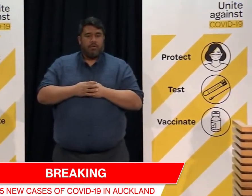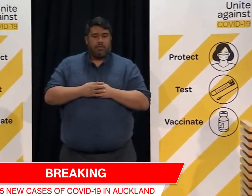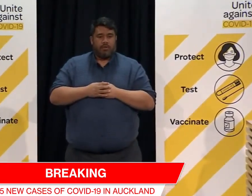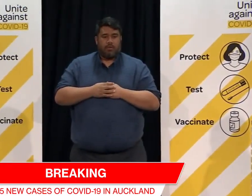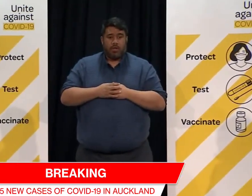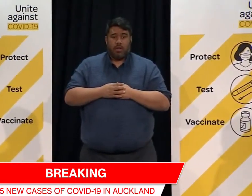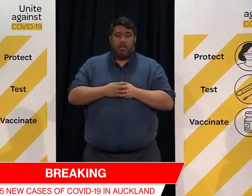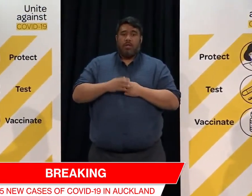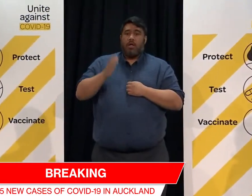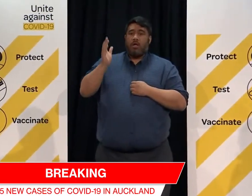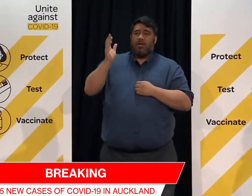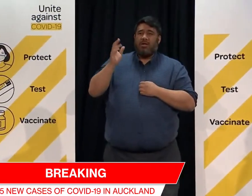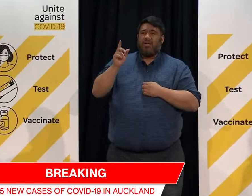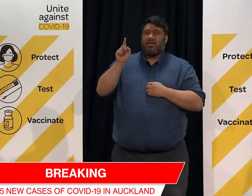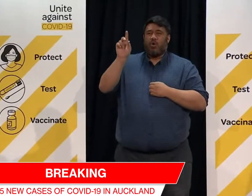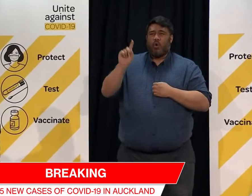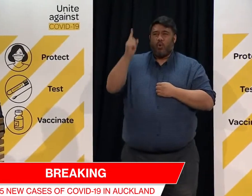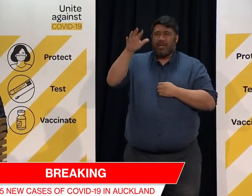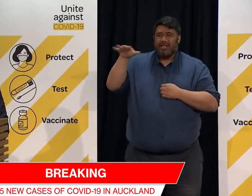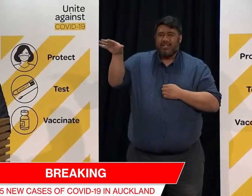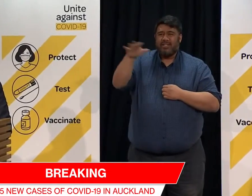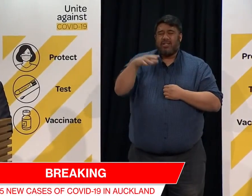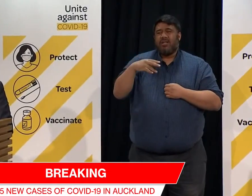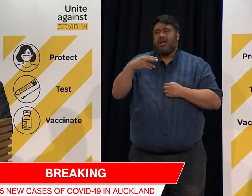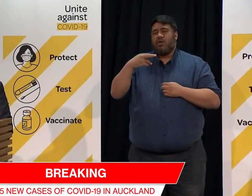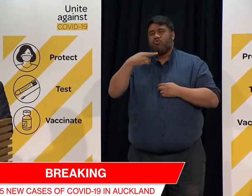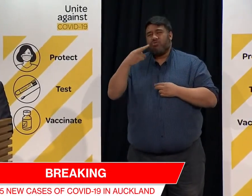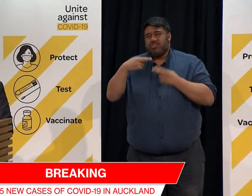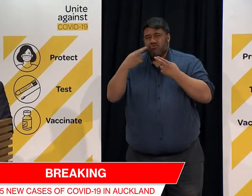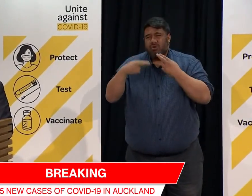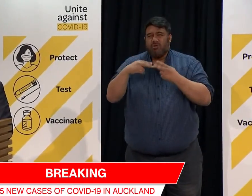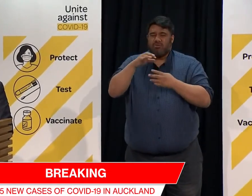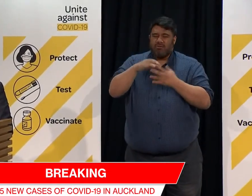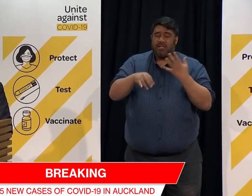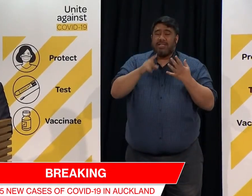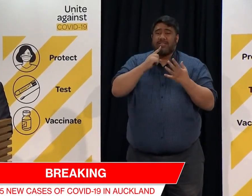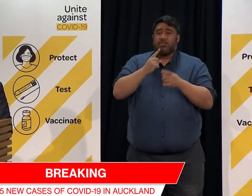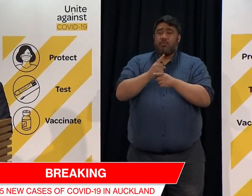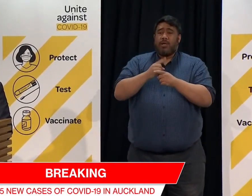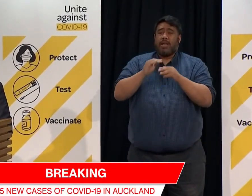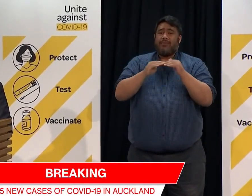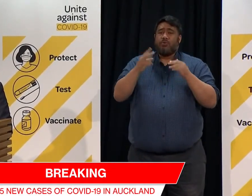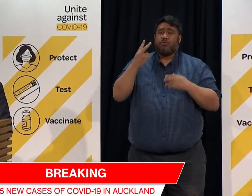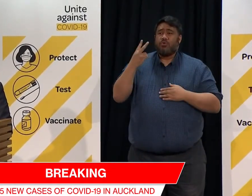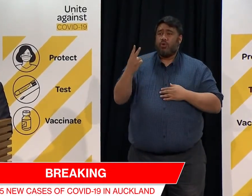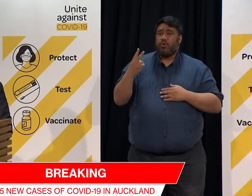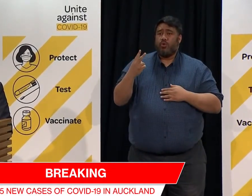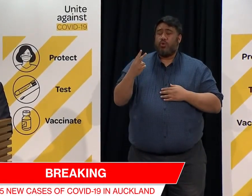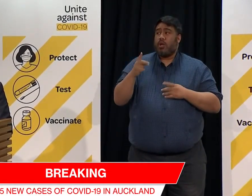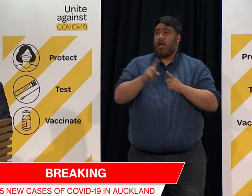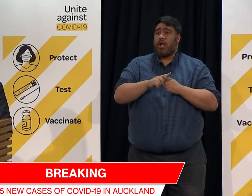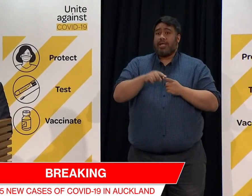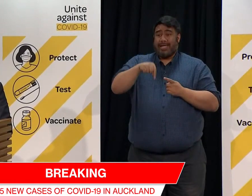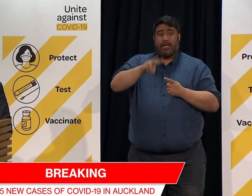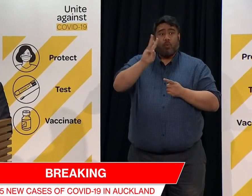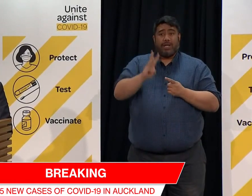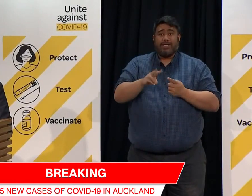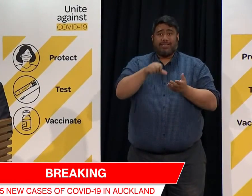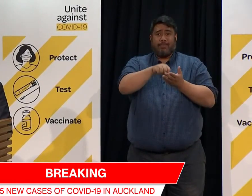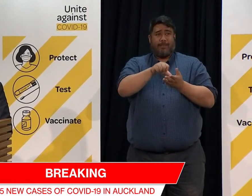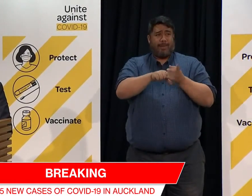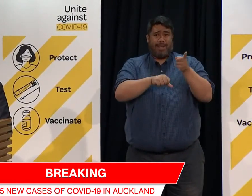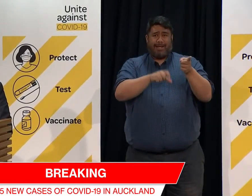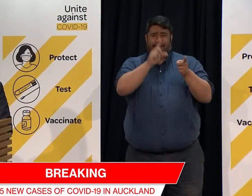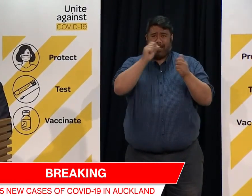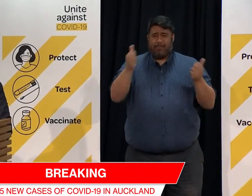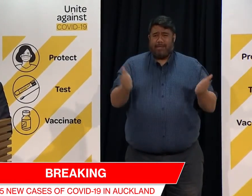really unfair because they can only have 50 people, while places like Te Papa can have more than 700 people inside.